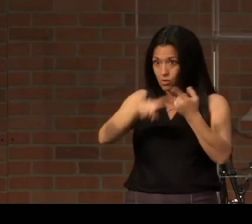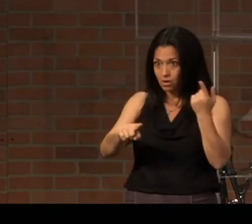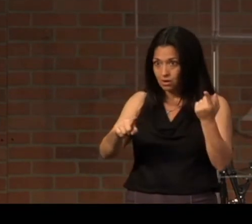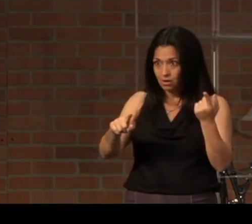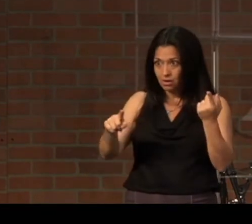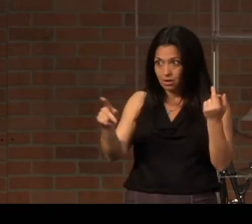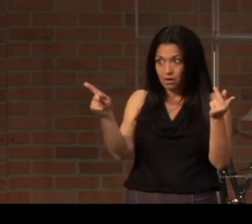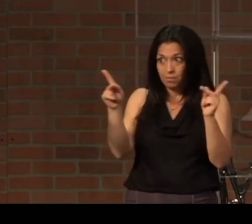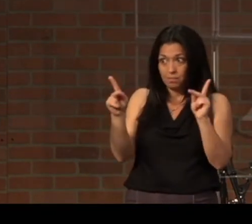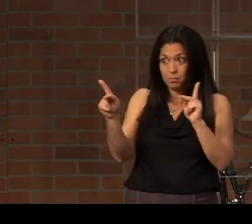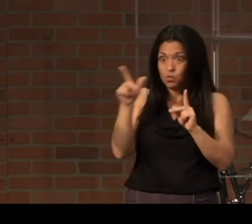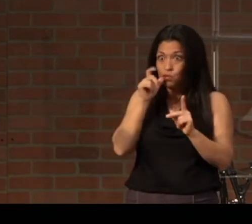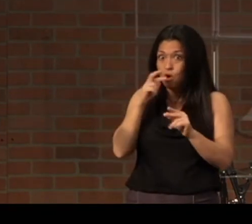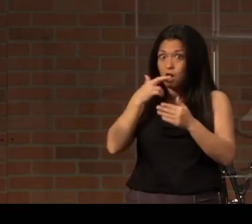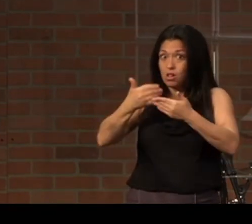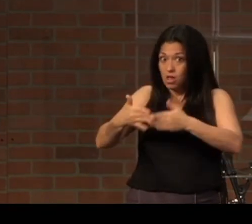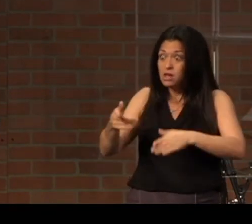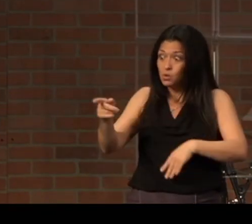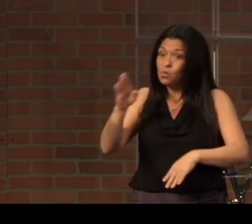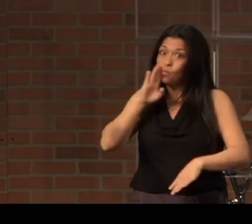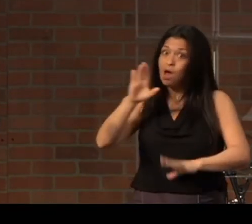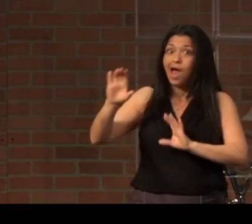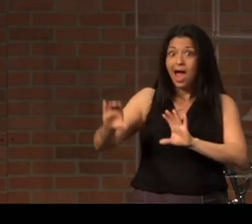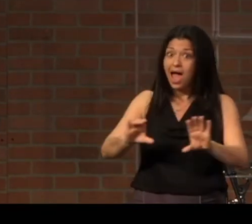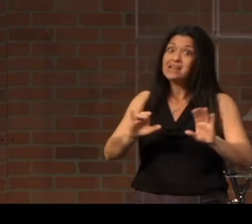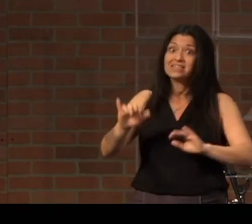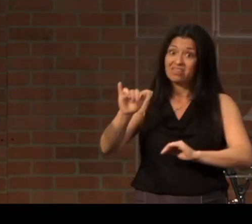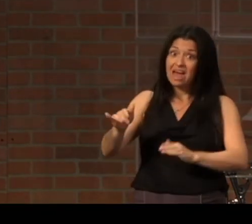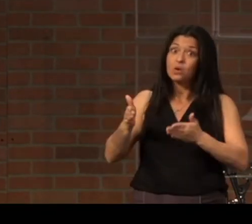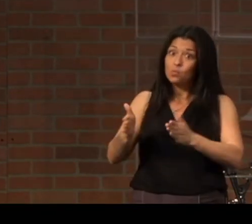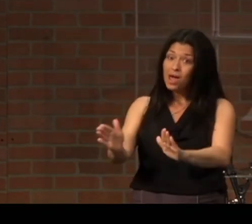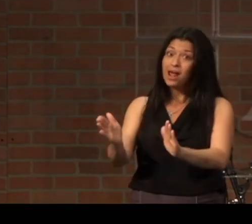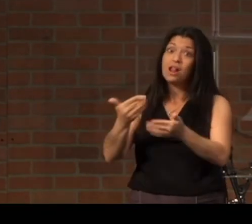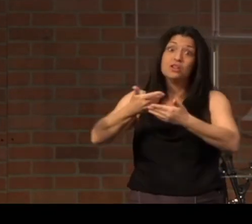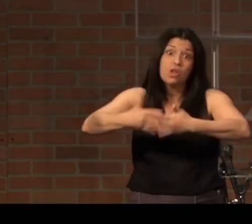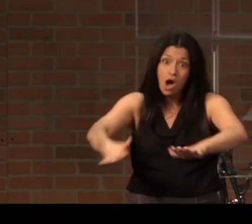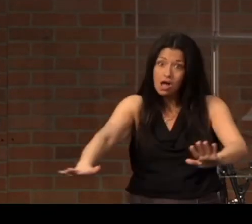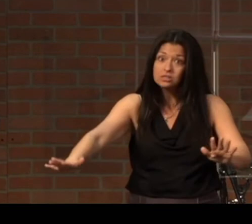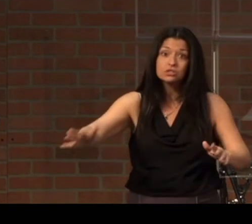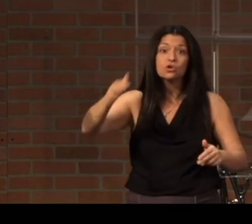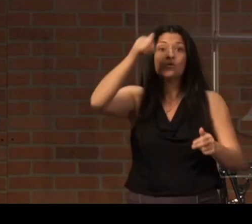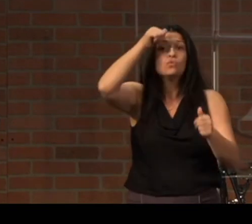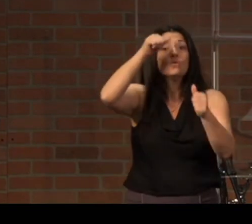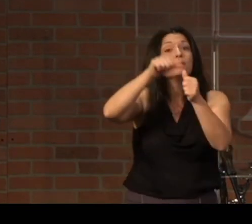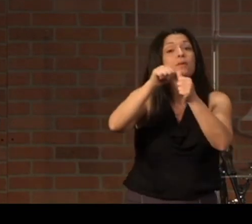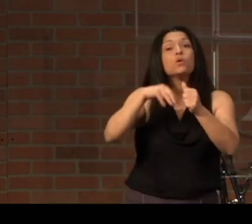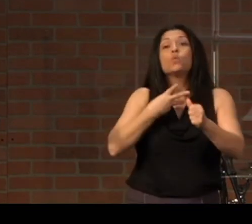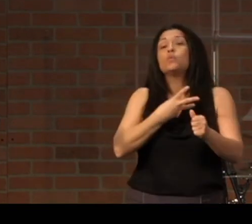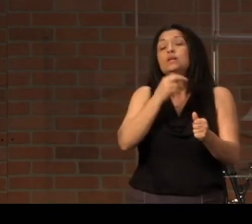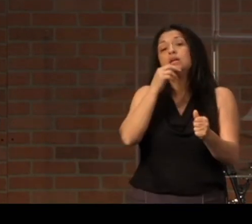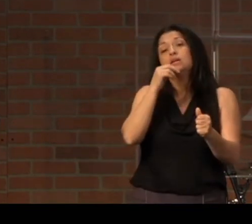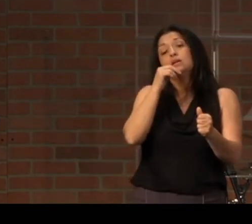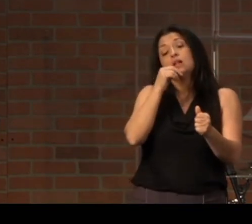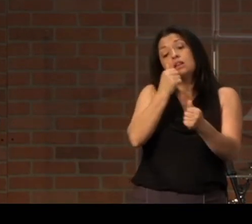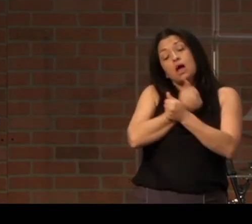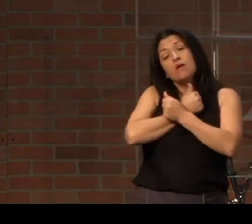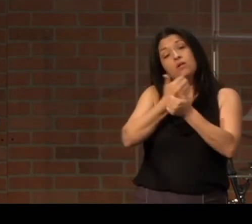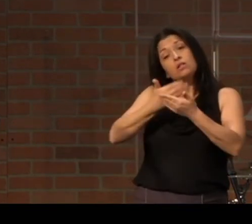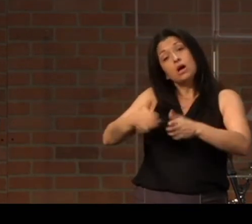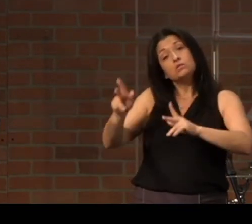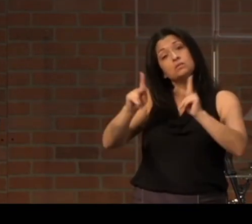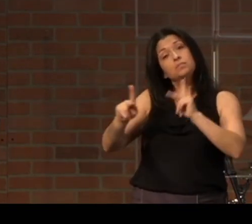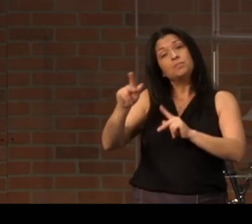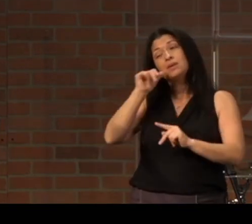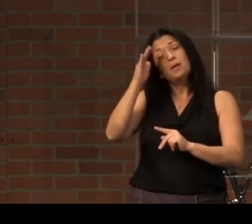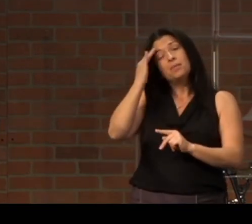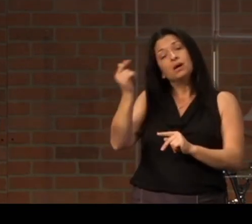people. They're lost. Remember, we love lost people, not because they're lovely. We love lost people